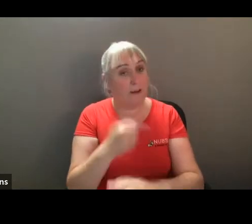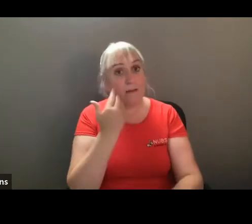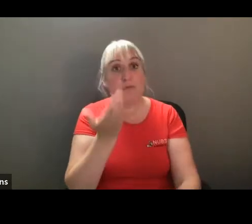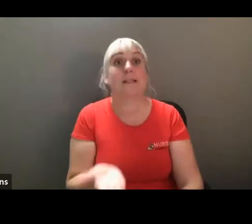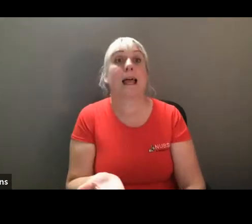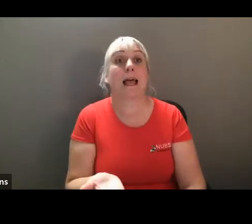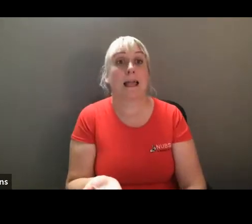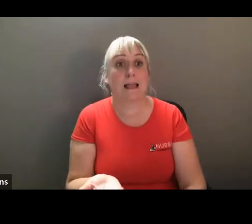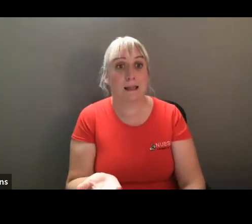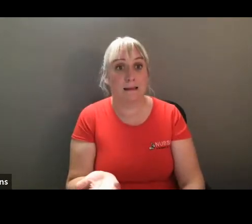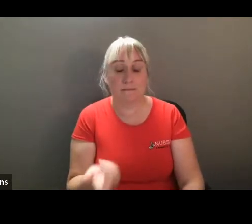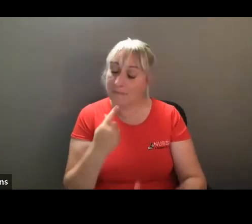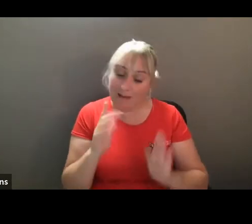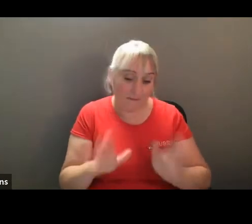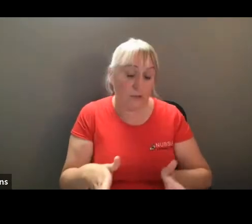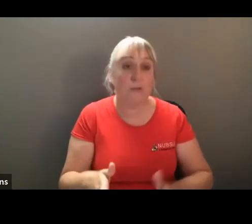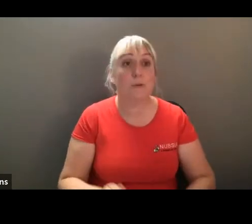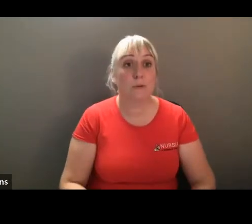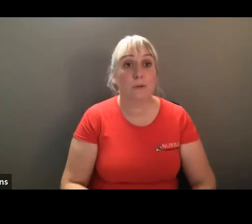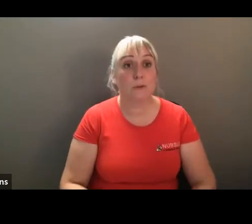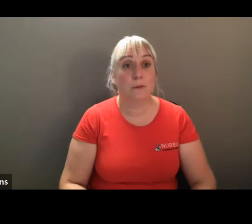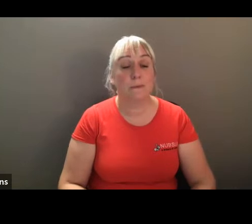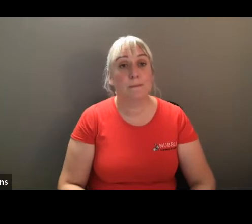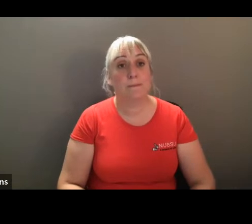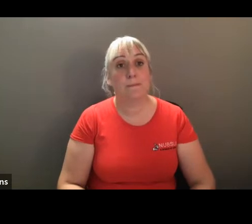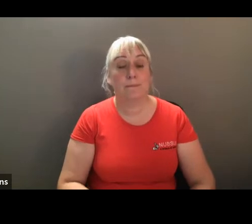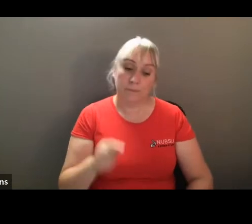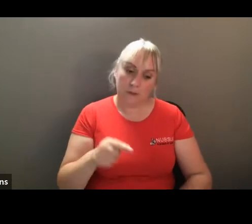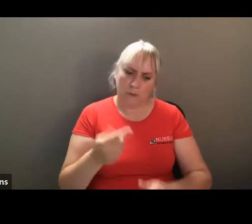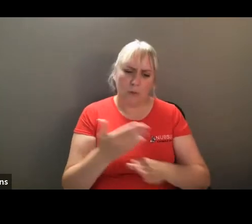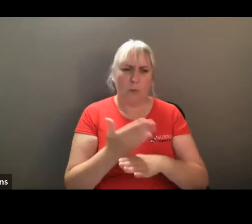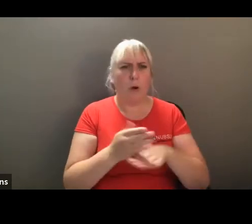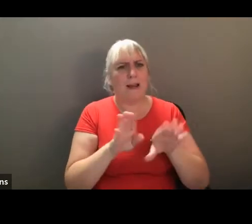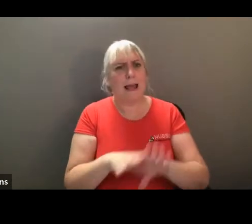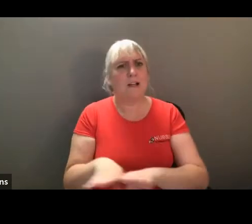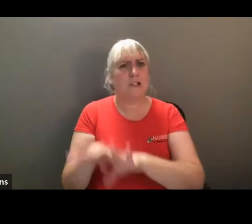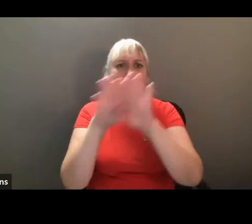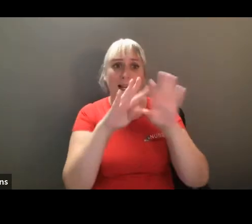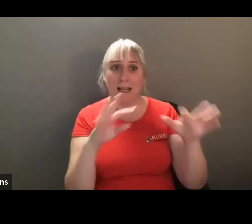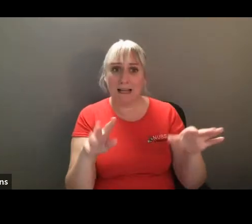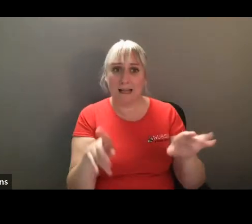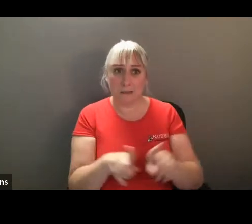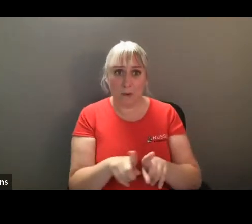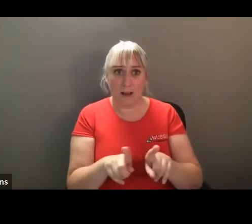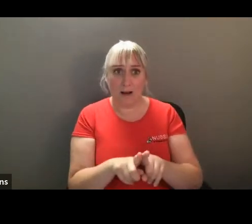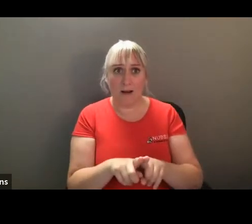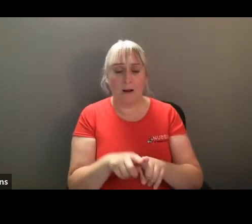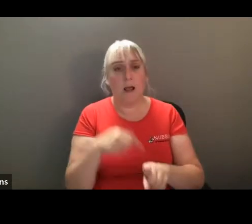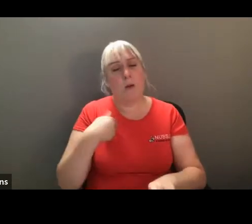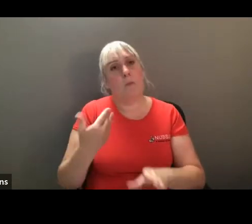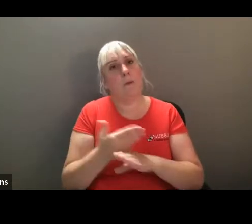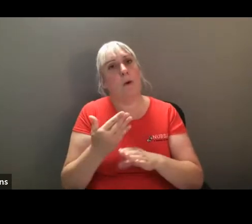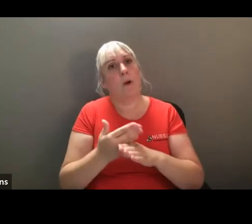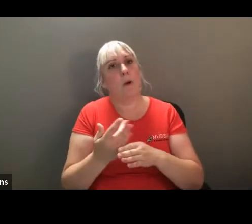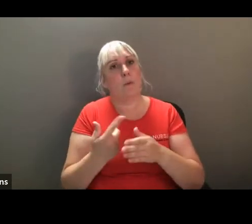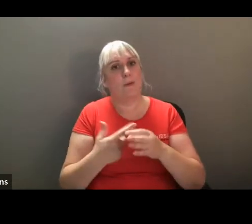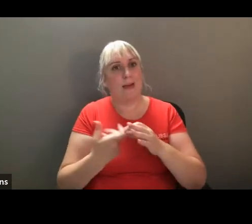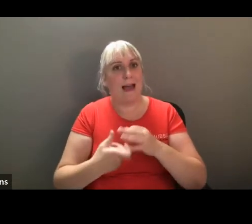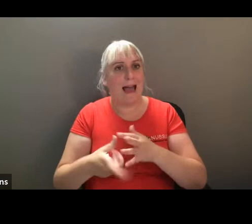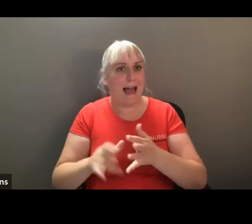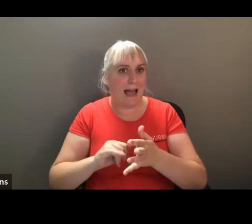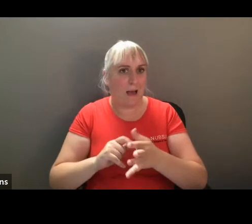but it needs must. So what we do is we work on a national level as well. We work with the Apple Collective, which is Addressing Poverty with